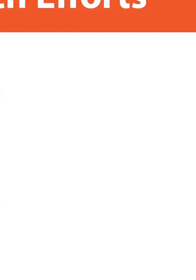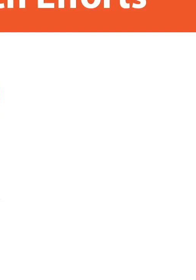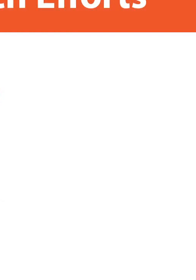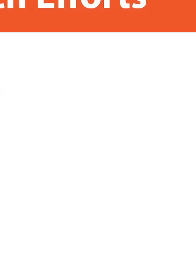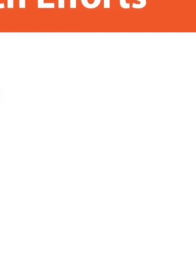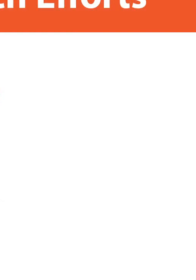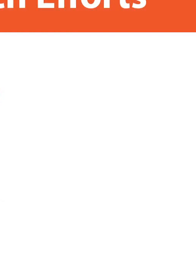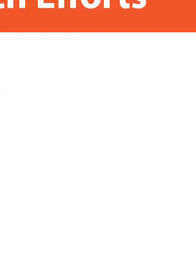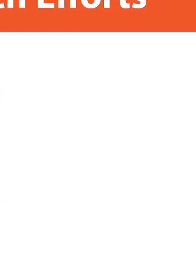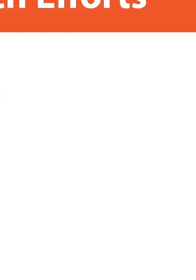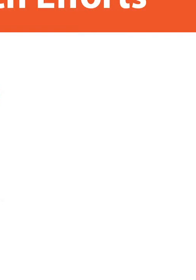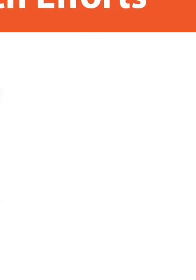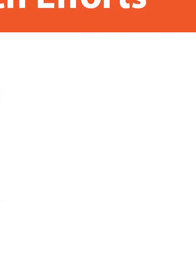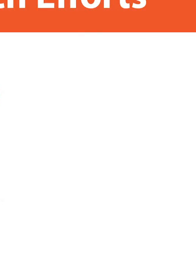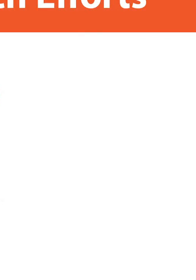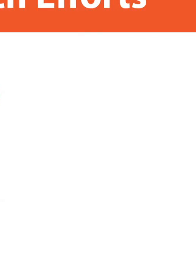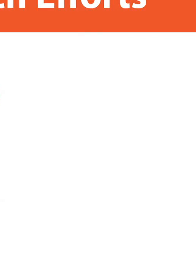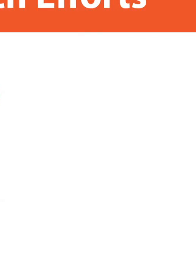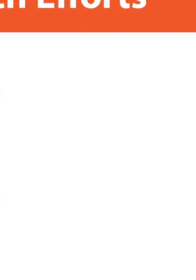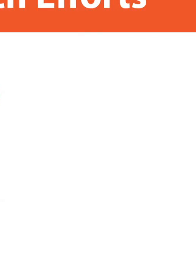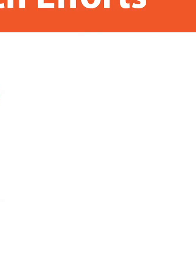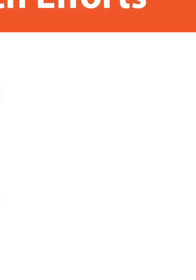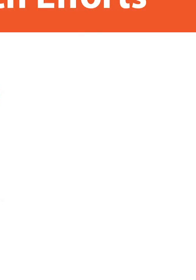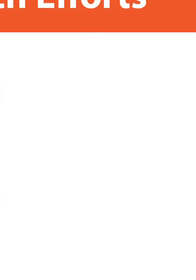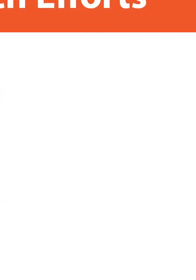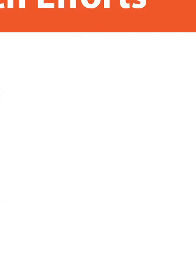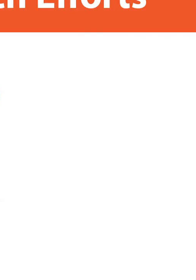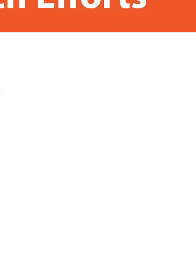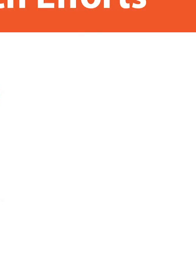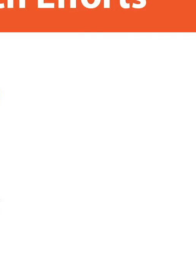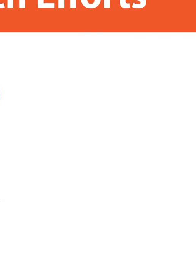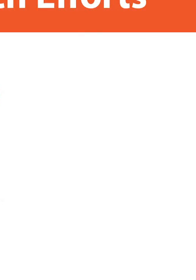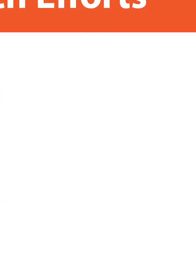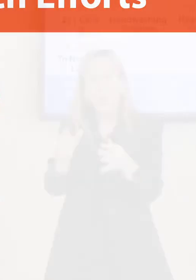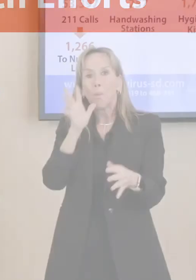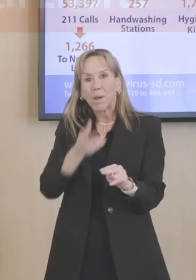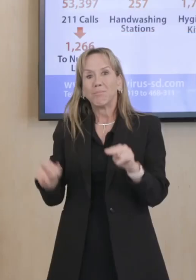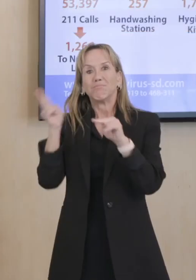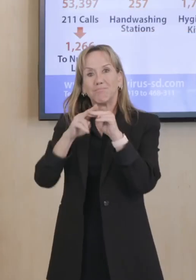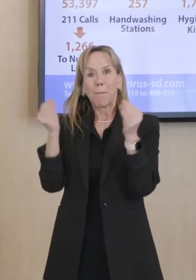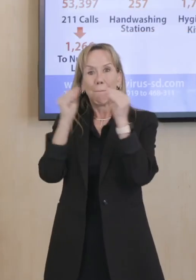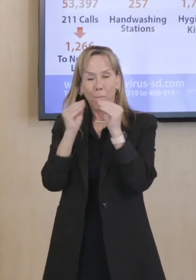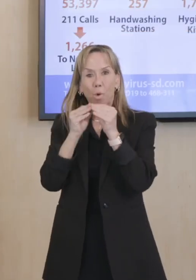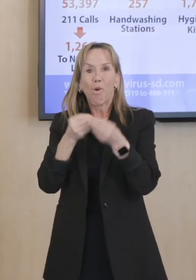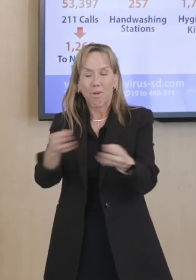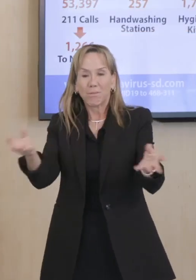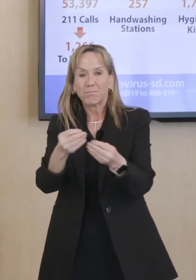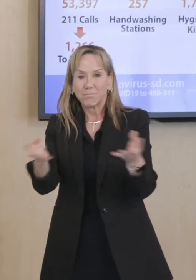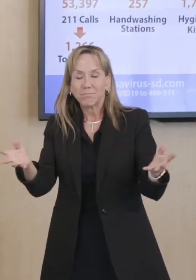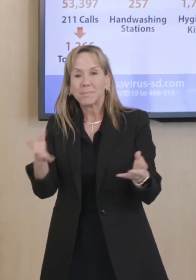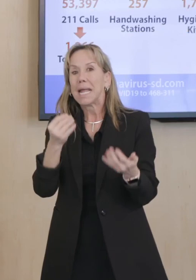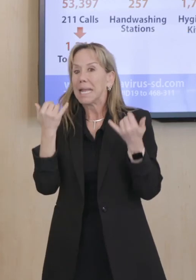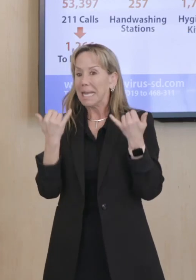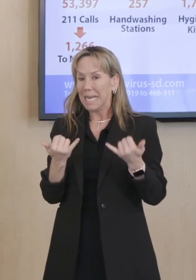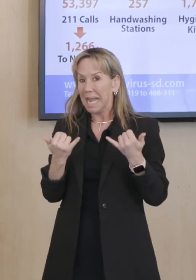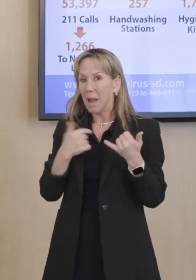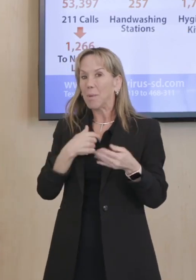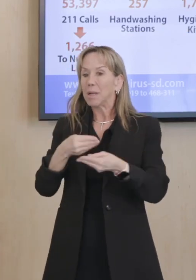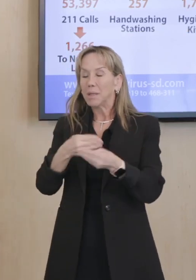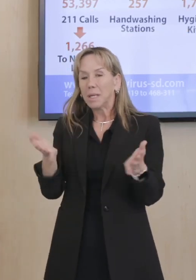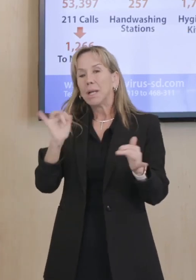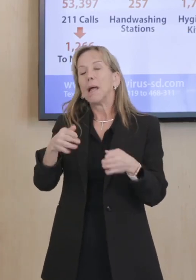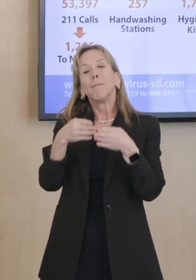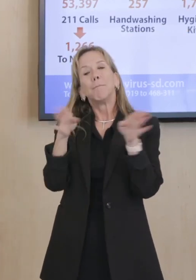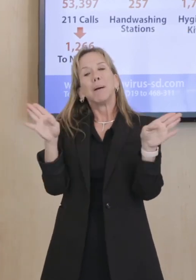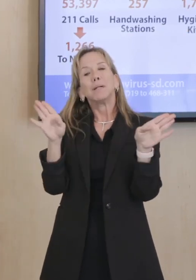1,785 hygiene kits. We are assembling more and will continue to distribute those. And we are in the process of distributing public